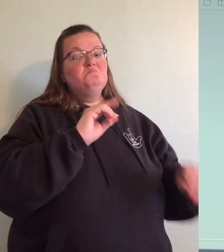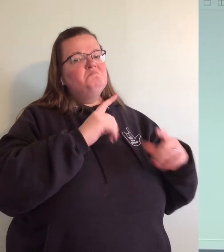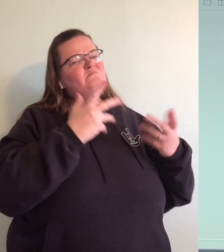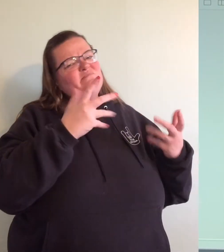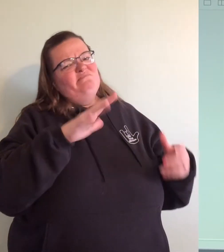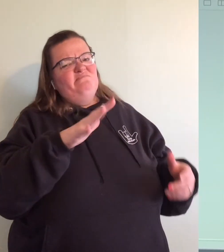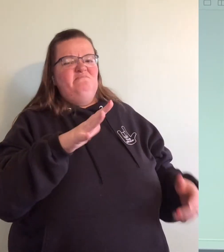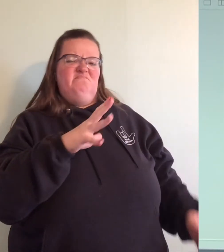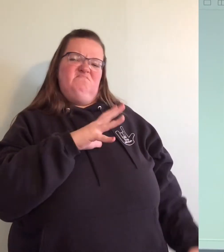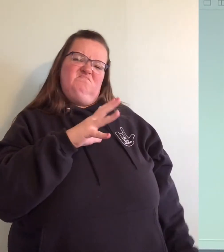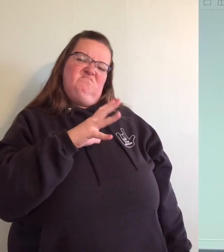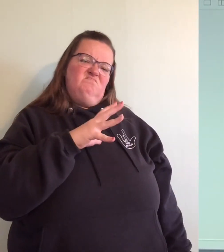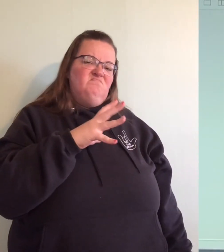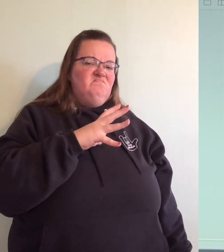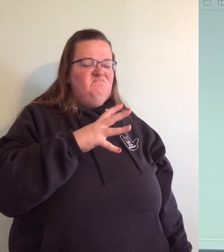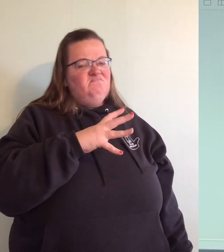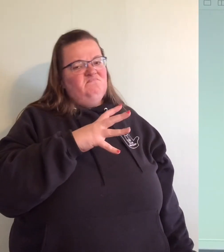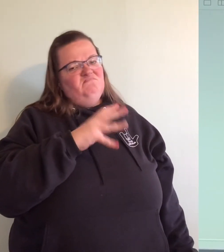merely a trifle,